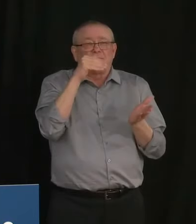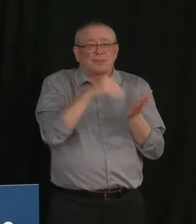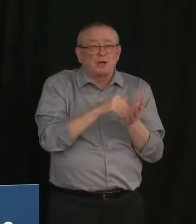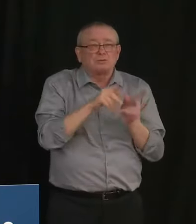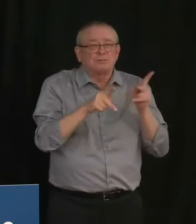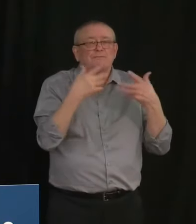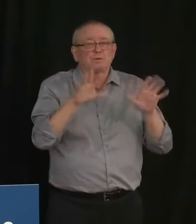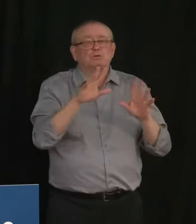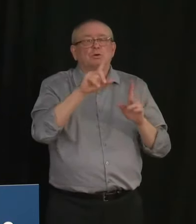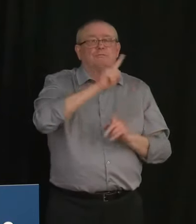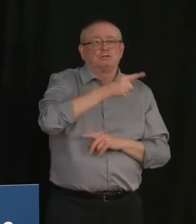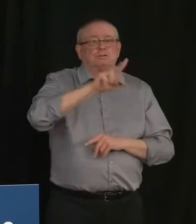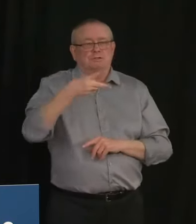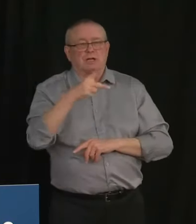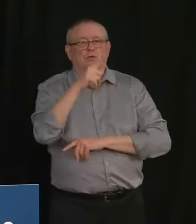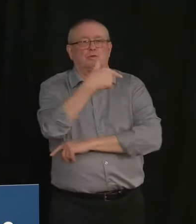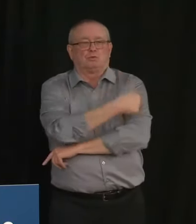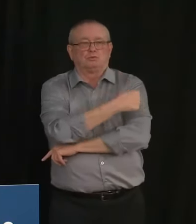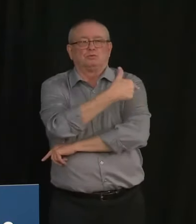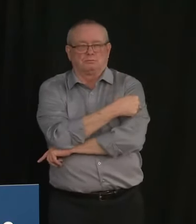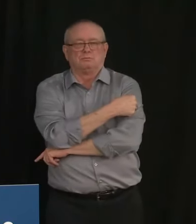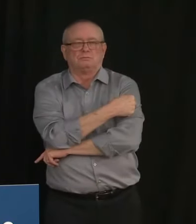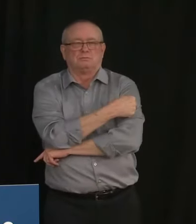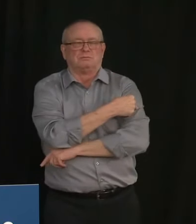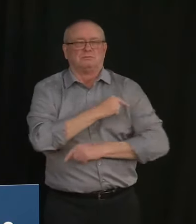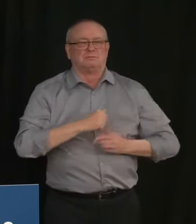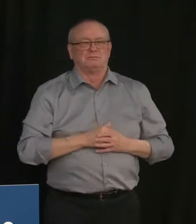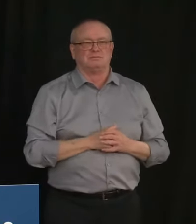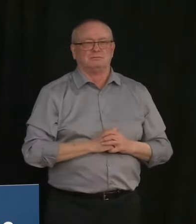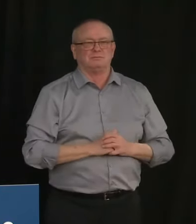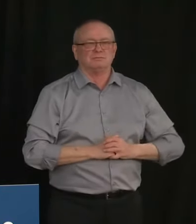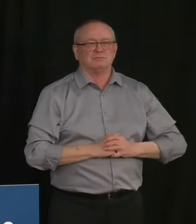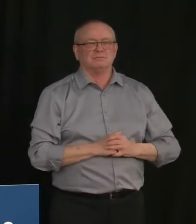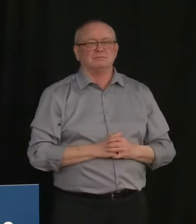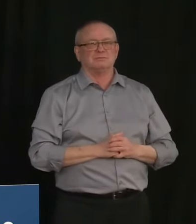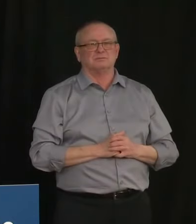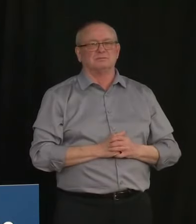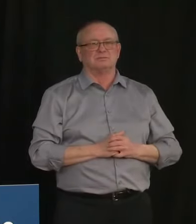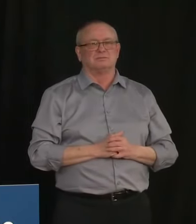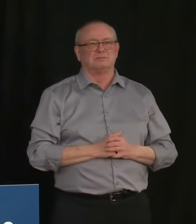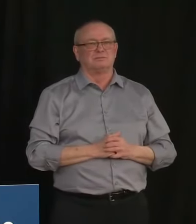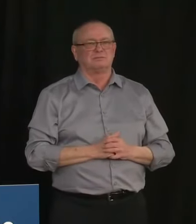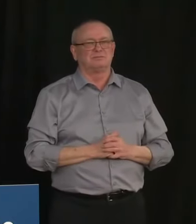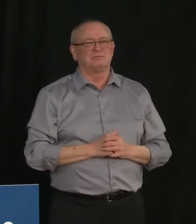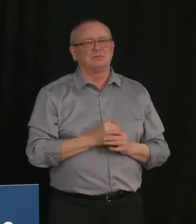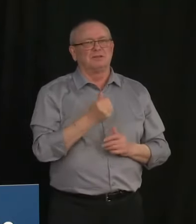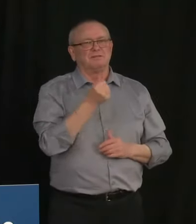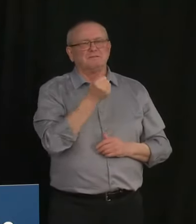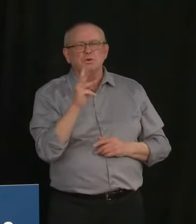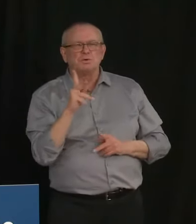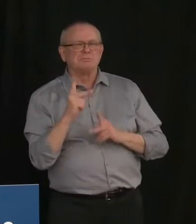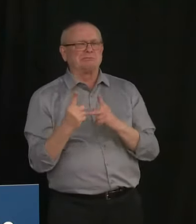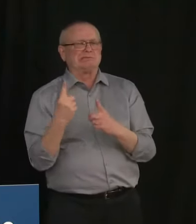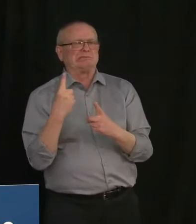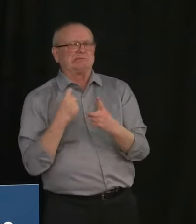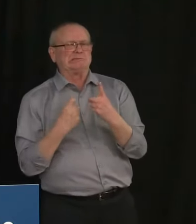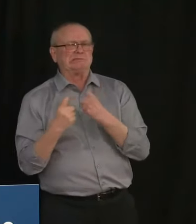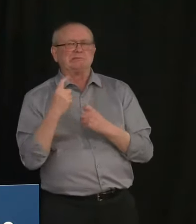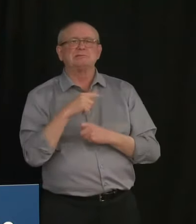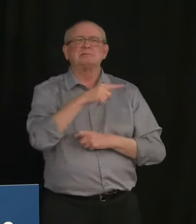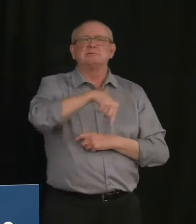doses. I have recently heard some questions about a small number of people who may have inadvertently skipped the line